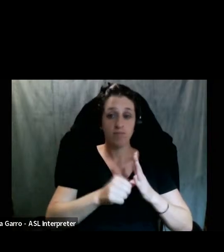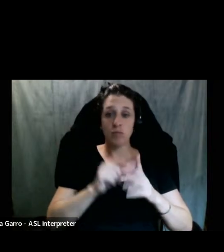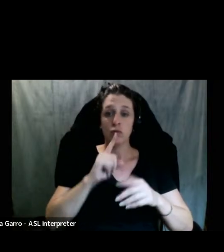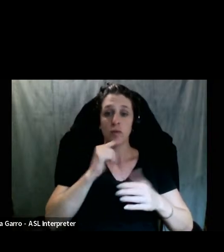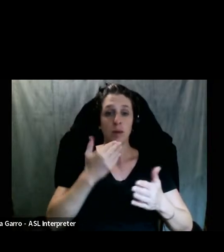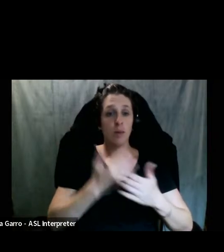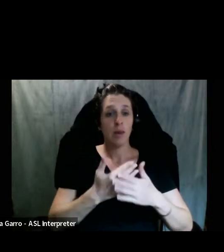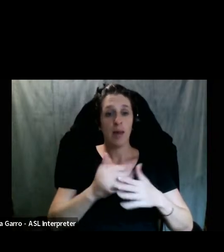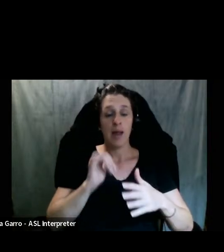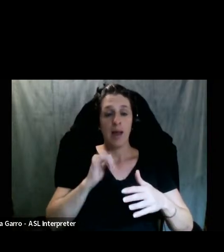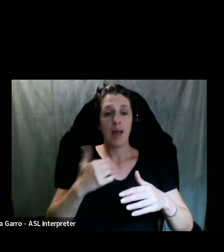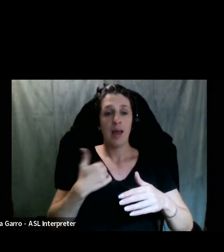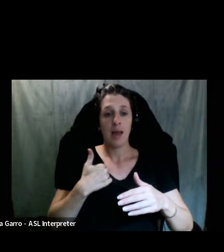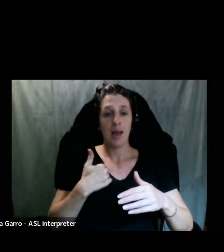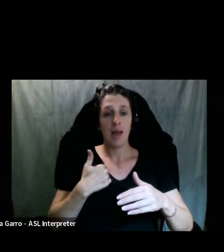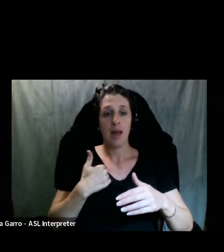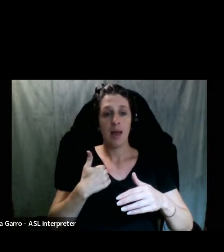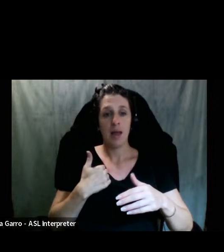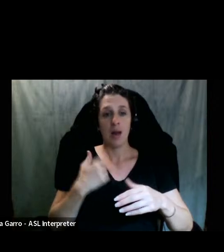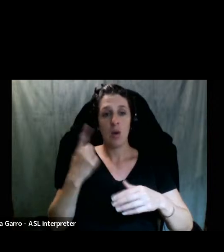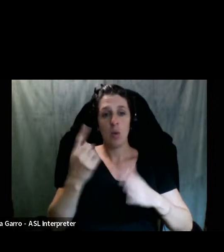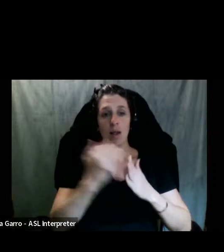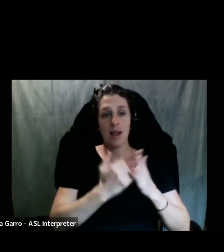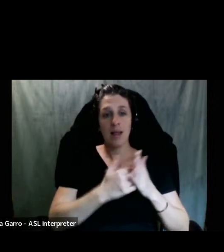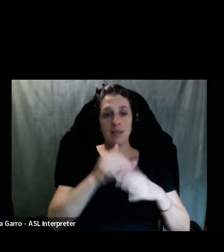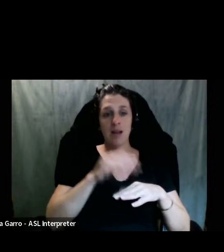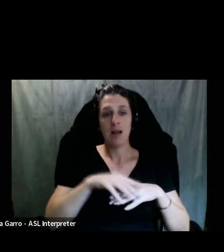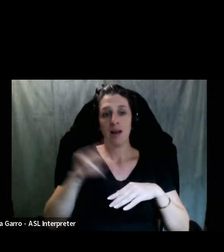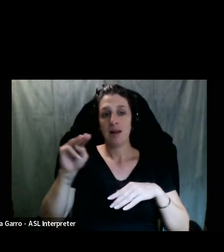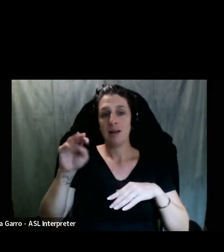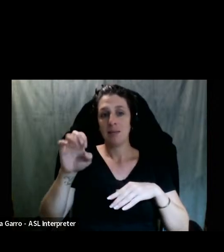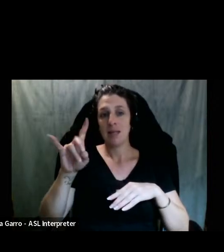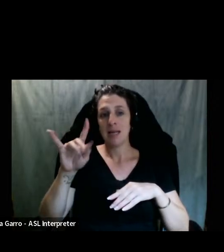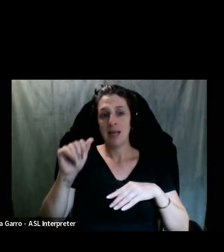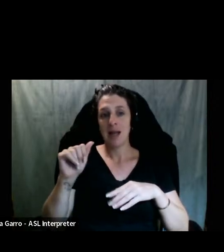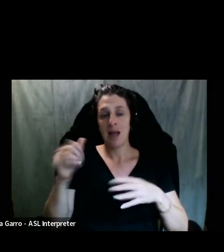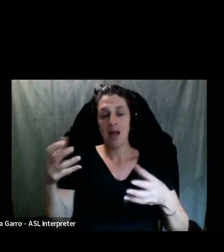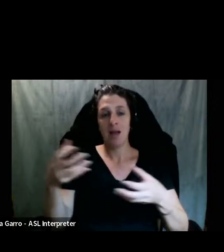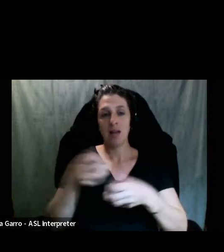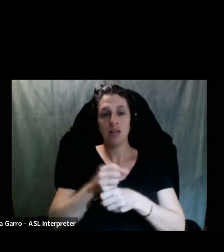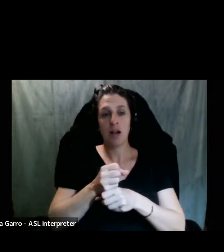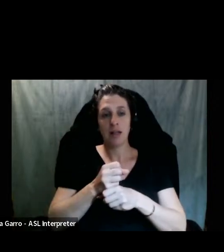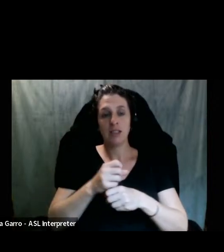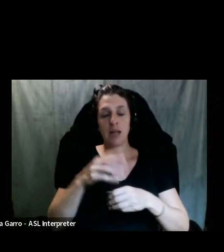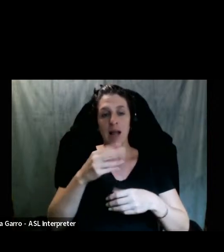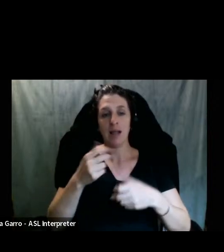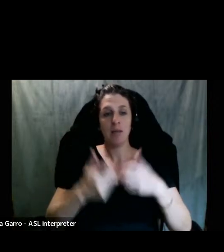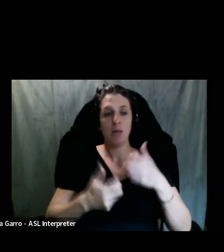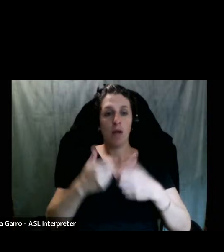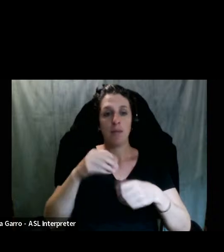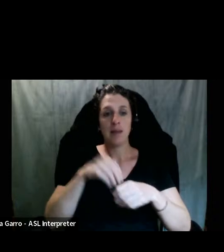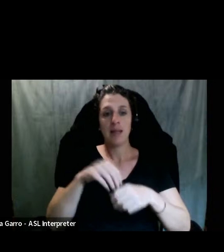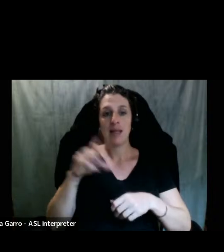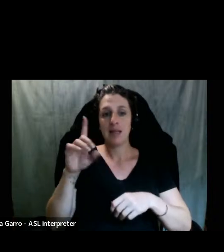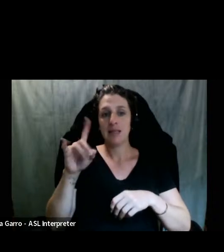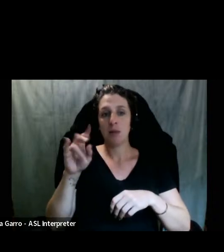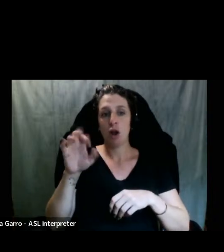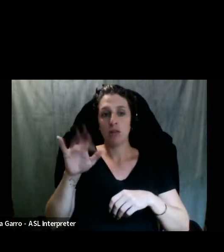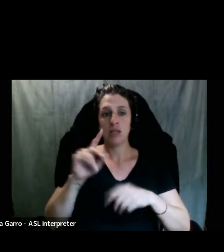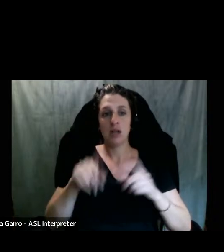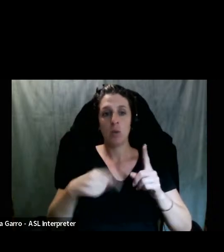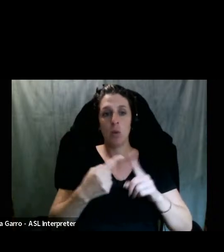had one lesson on media consolidation and the problem in democracy when you're only receiving